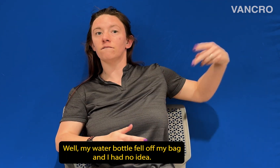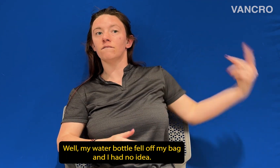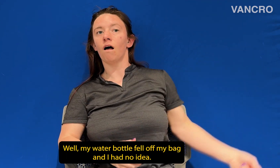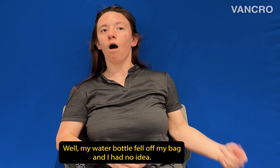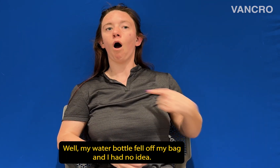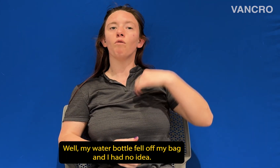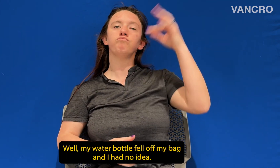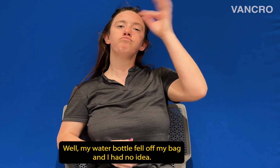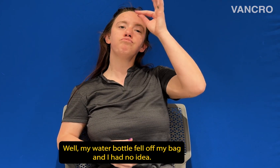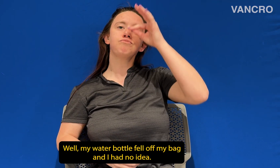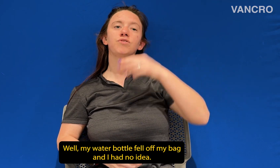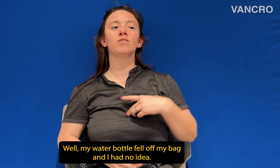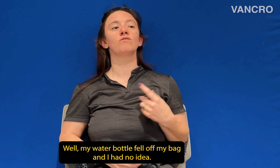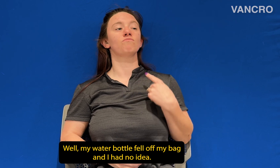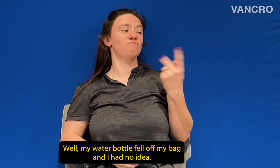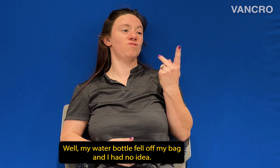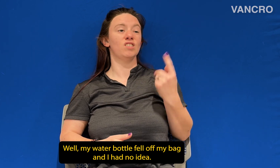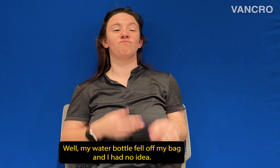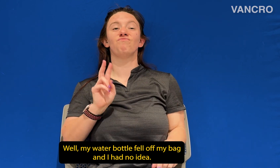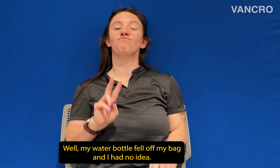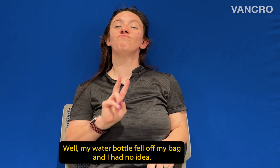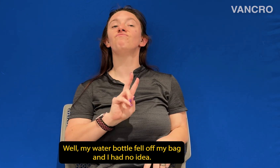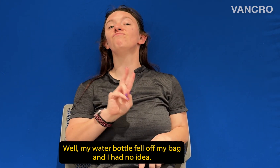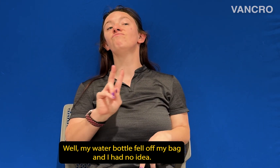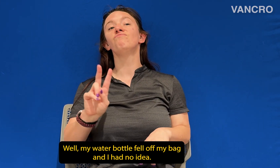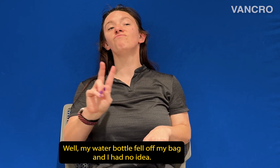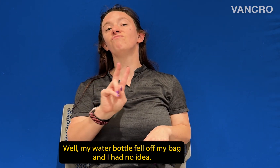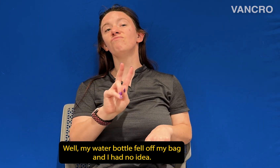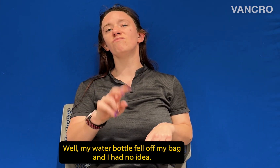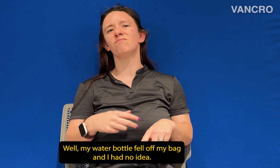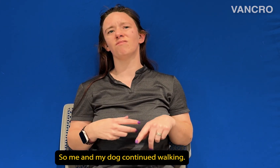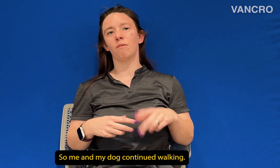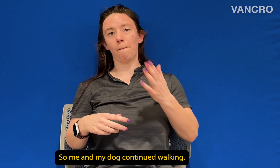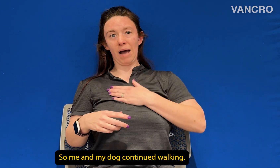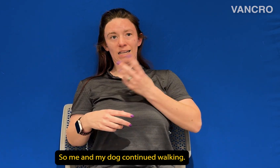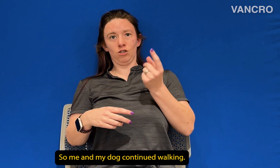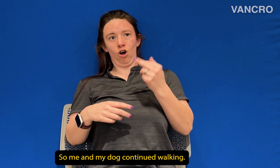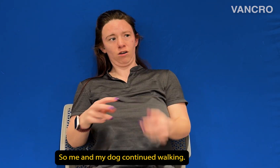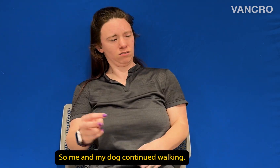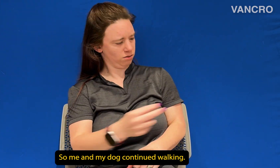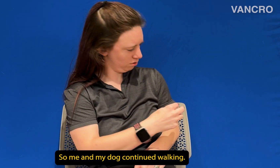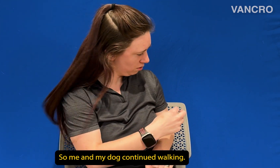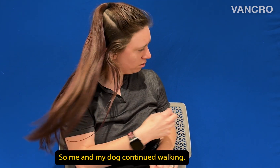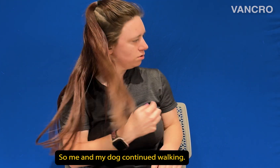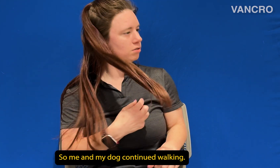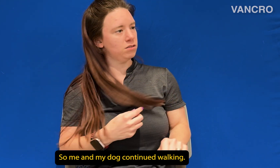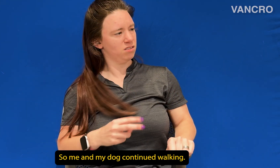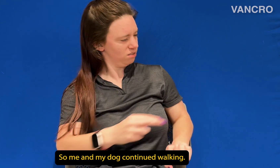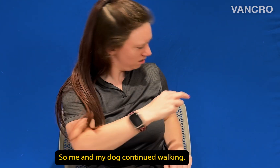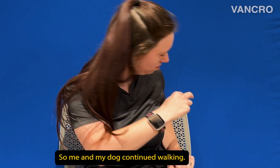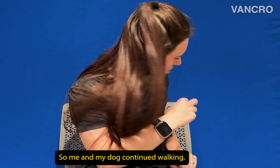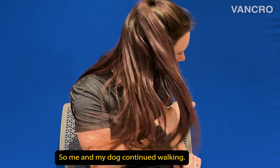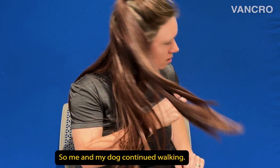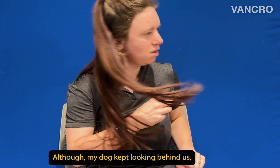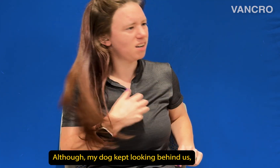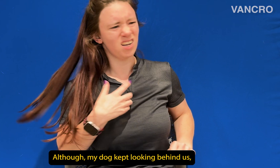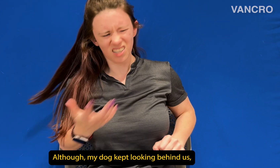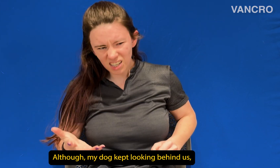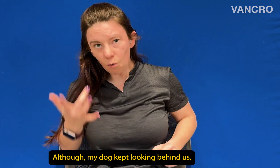bottle fell off my bag, and I had no idea. So me and my dog continued walking. Although my dog